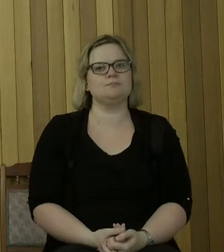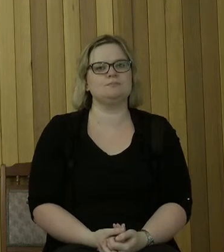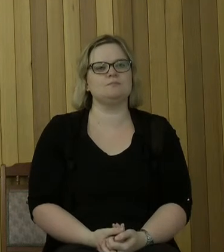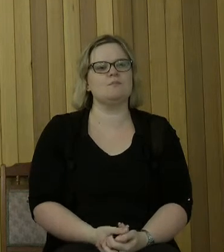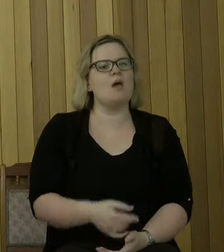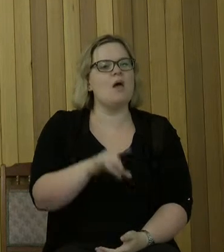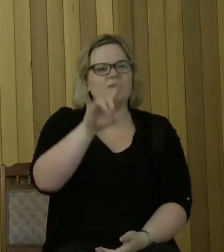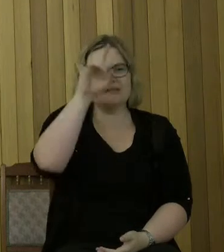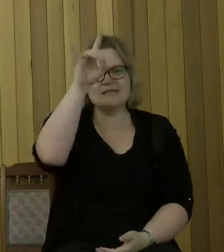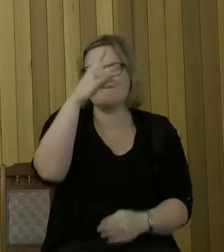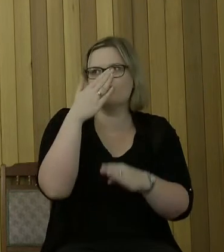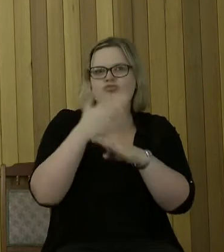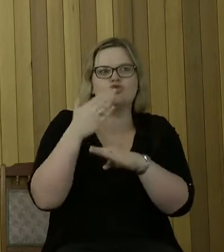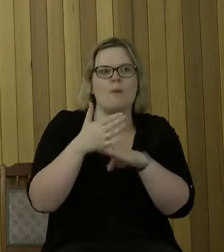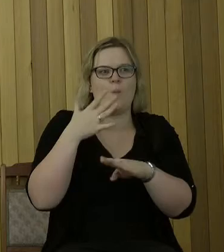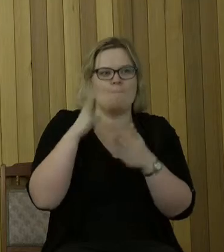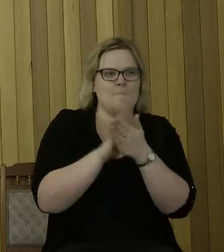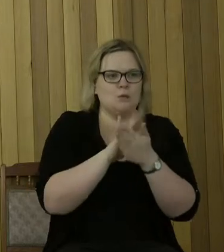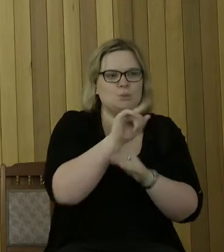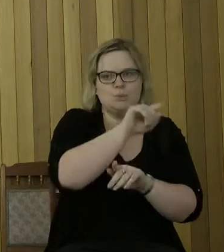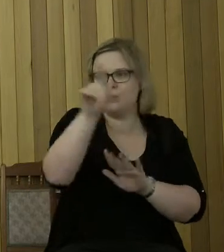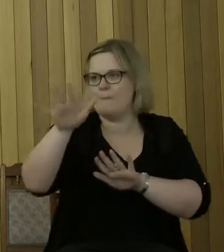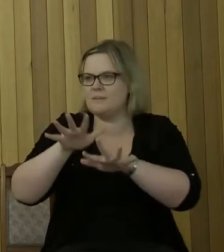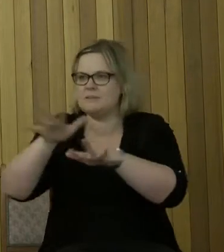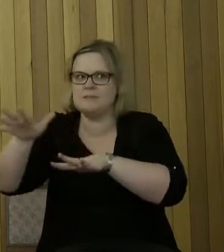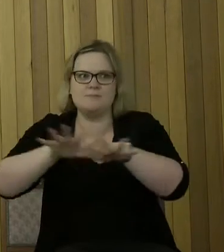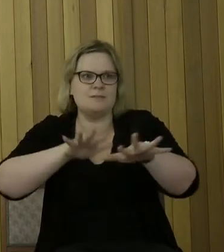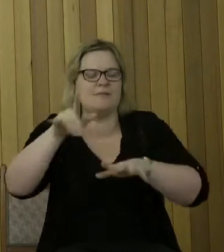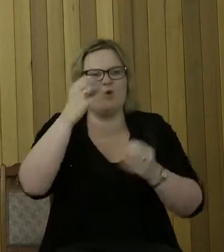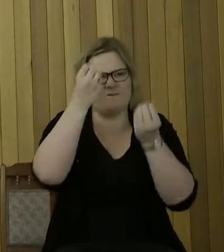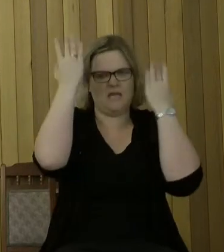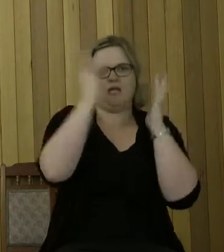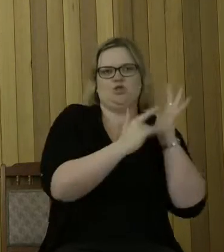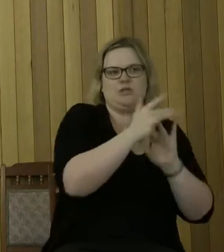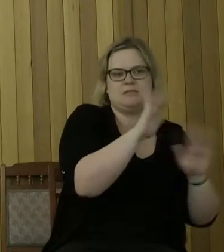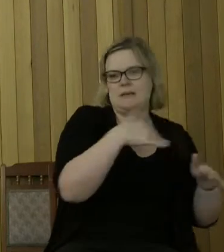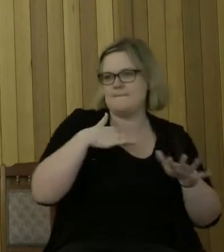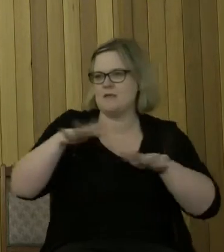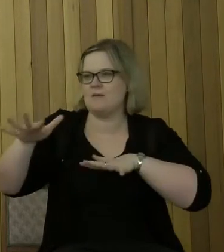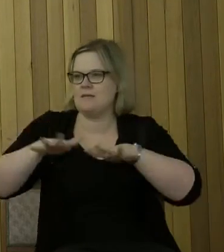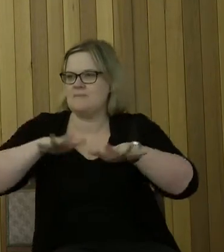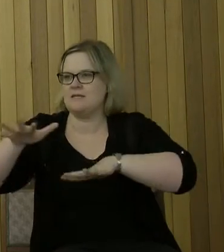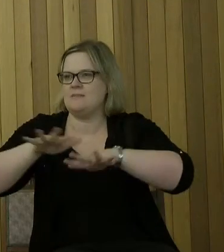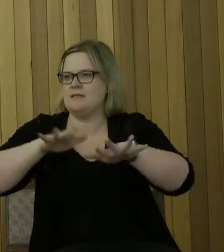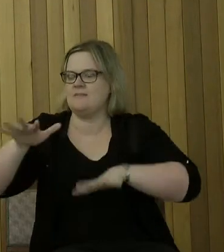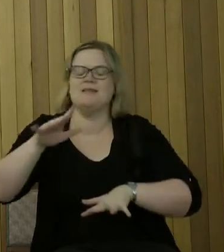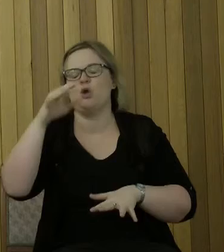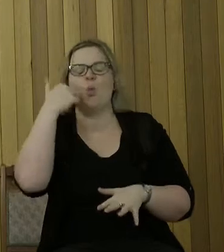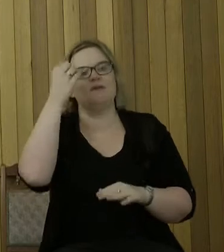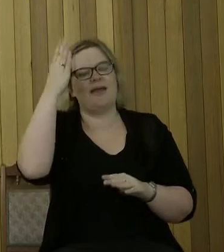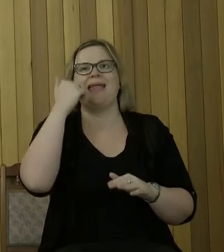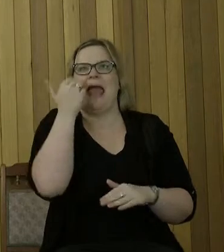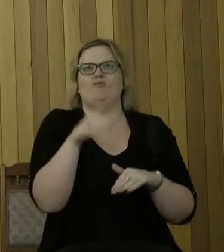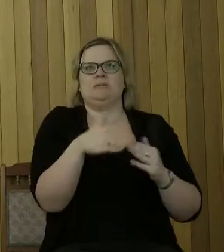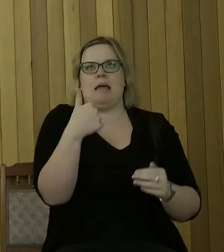The devil's in the business of getting you so busy that you forget to spend time with Jesus. You forget to live the day, each day